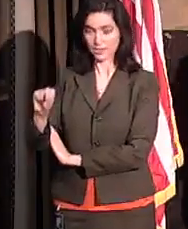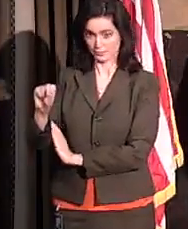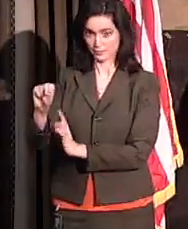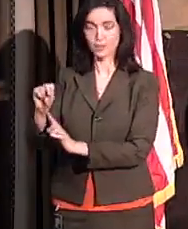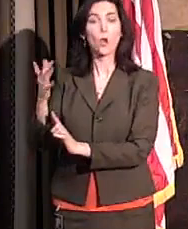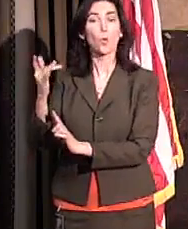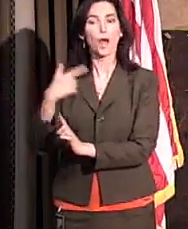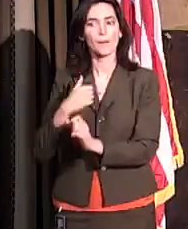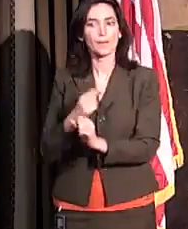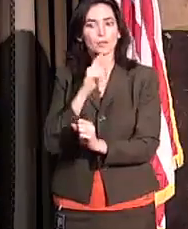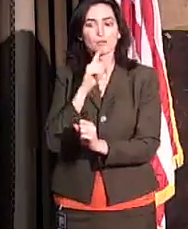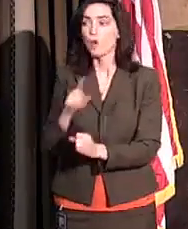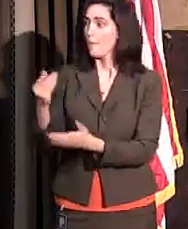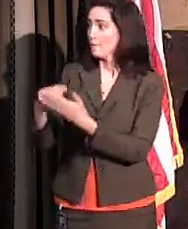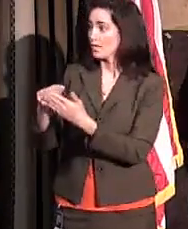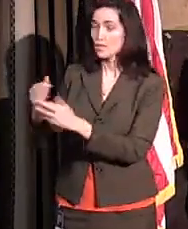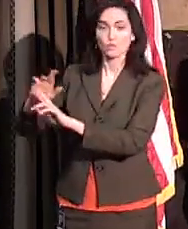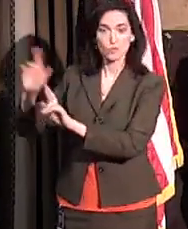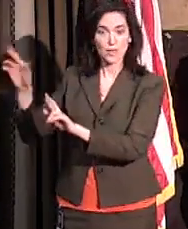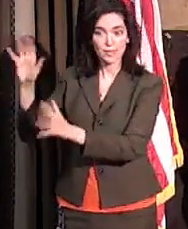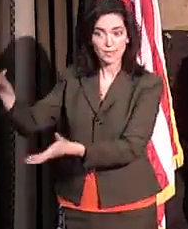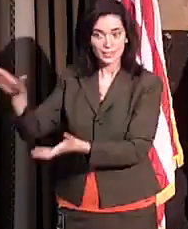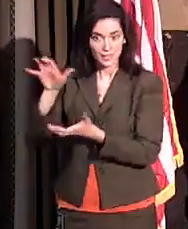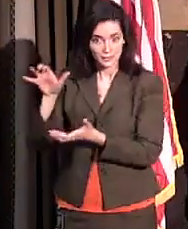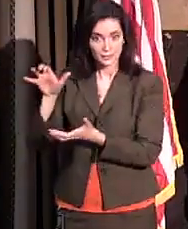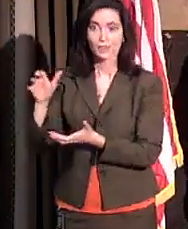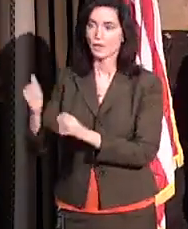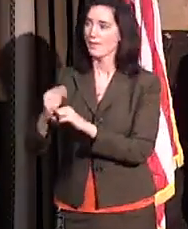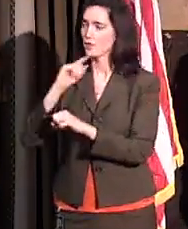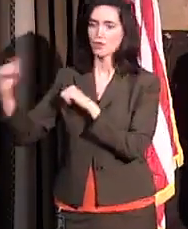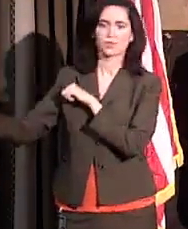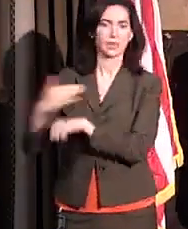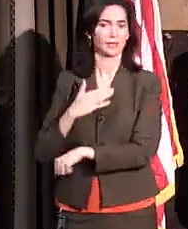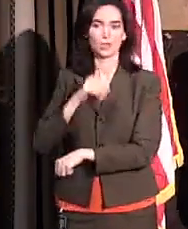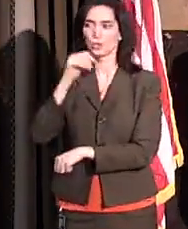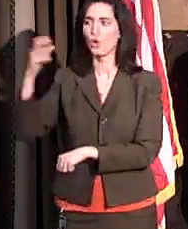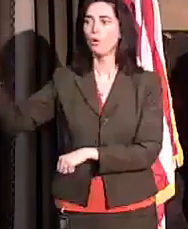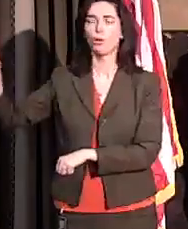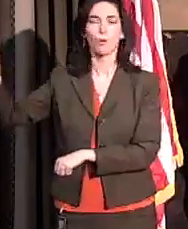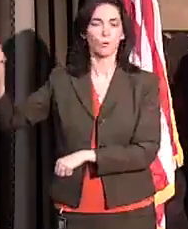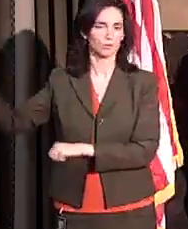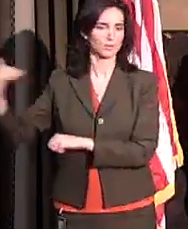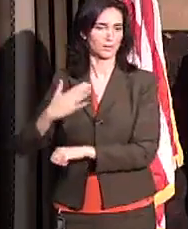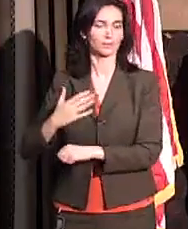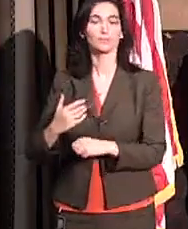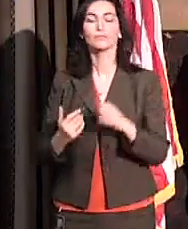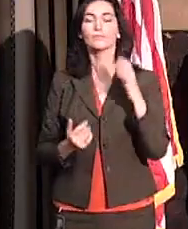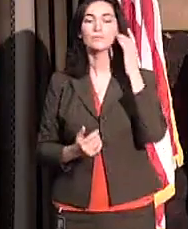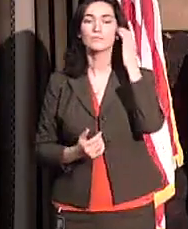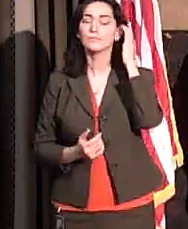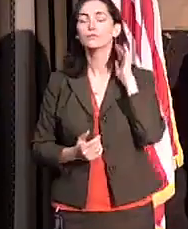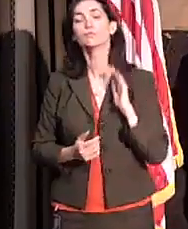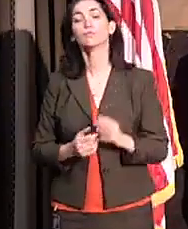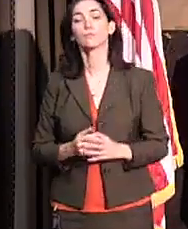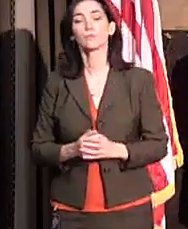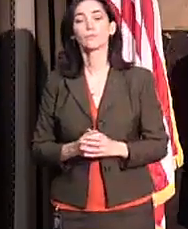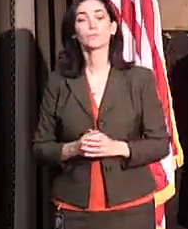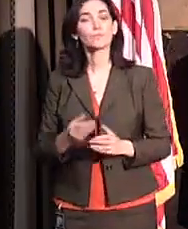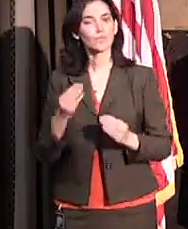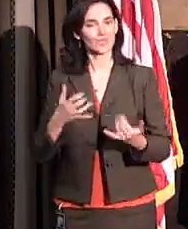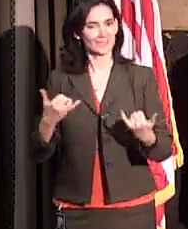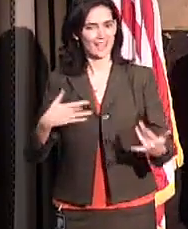those funds are available, that they get sent to the state of Louisiana. I'm excited now to